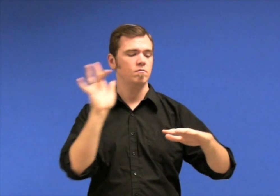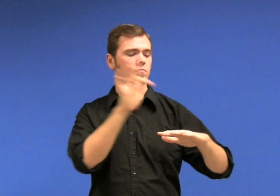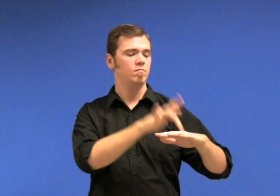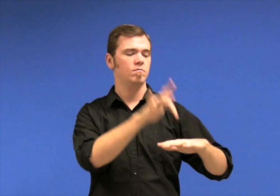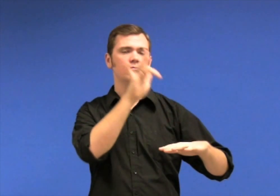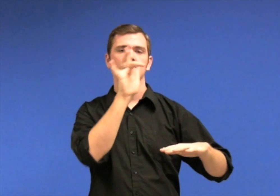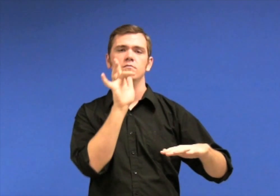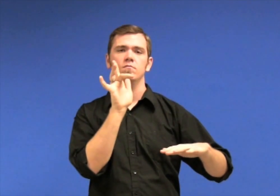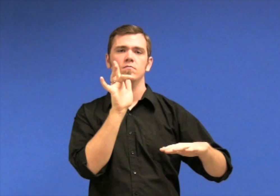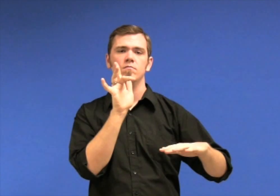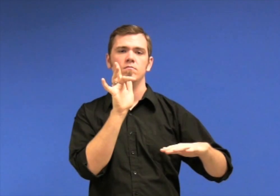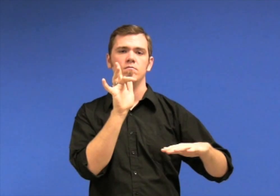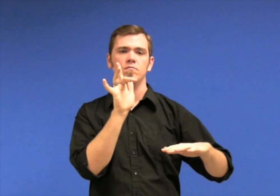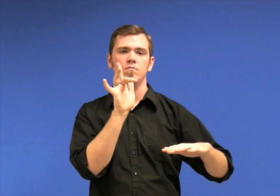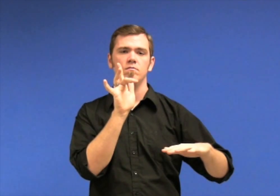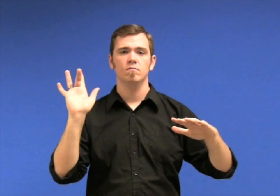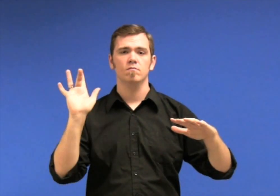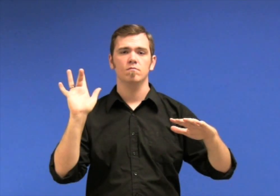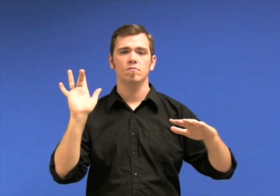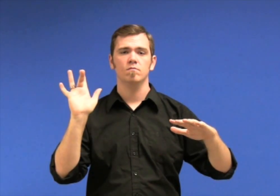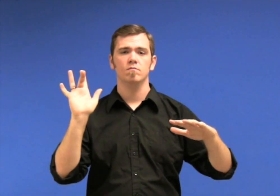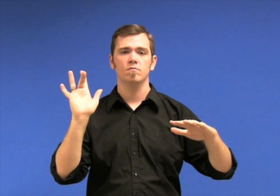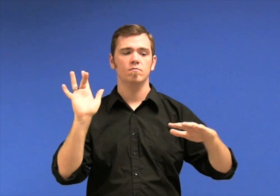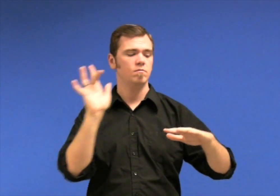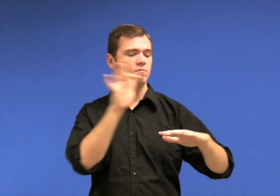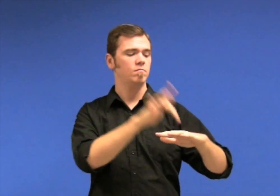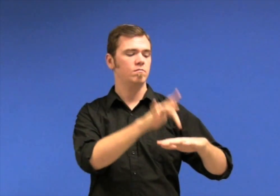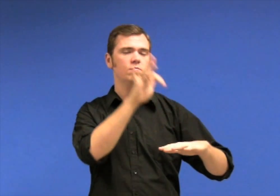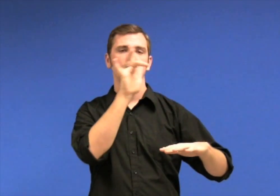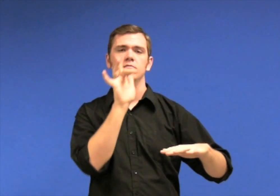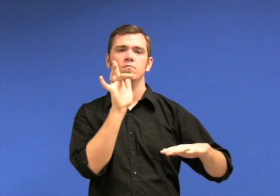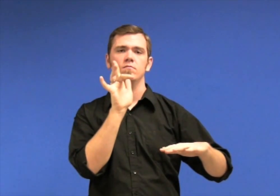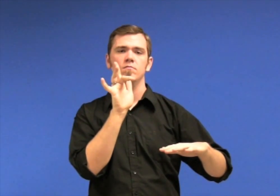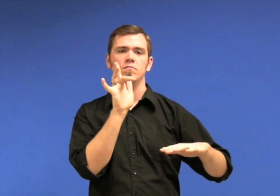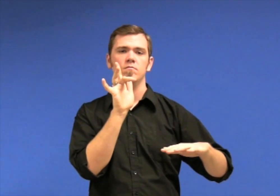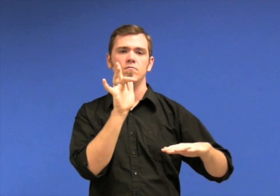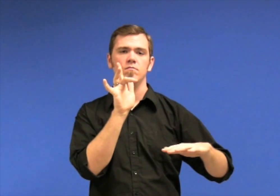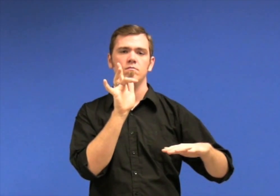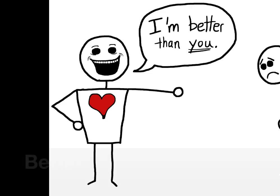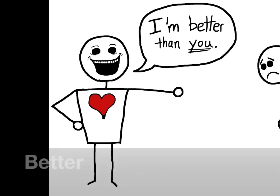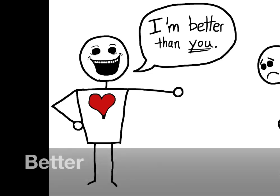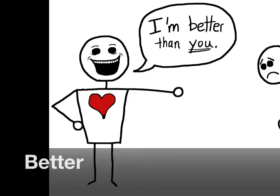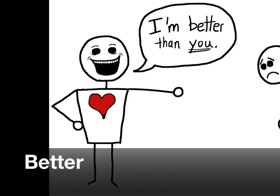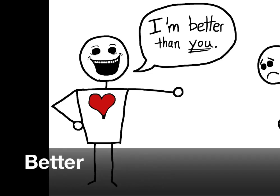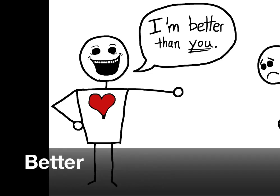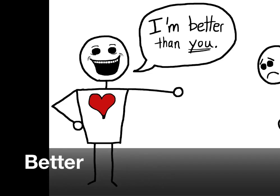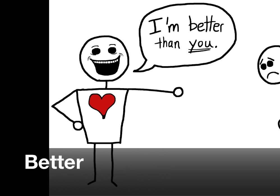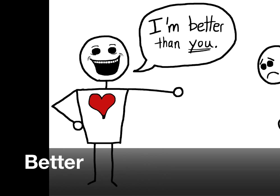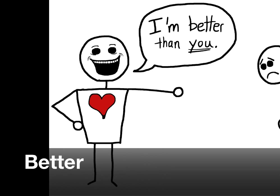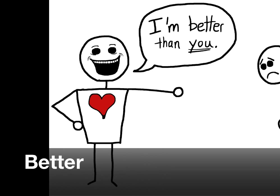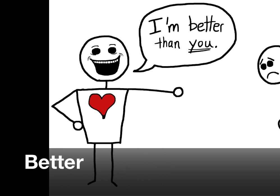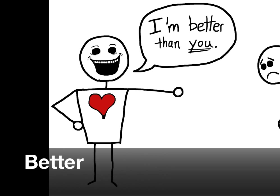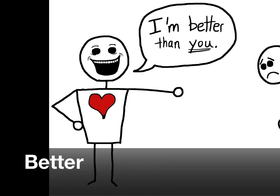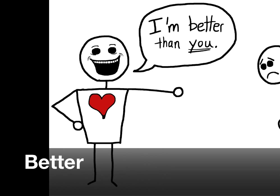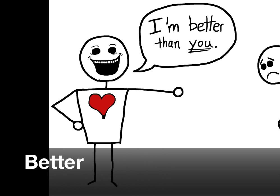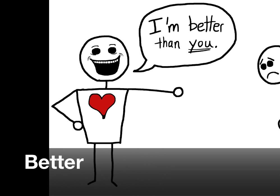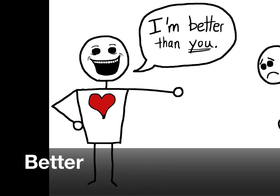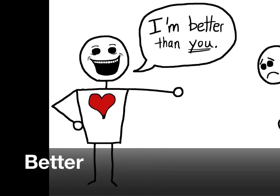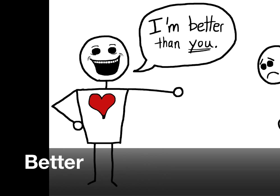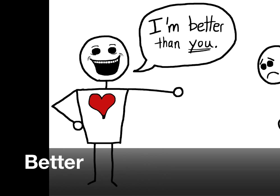do it. Touch. Touch. Be careful with this sign, like I said. All right, the sign for better.